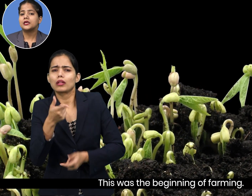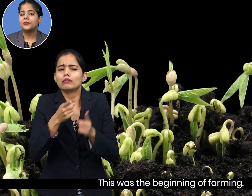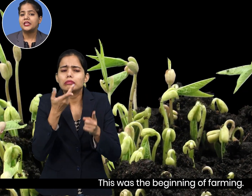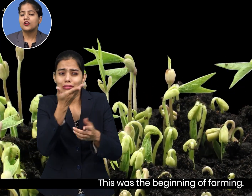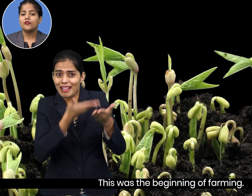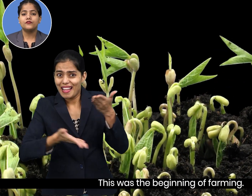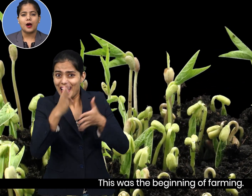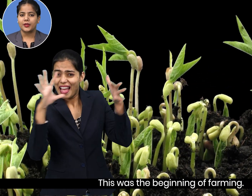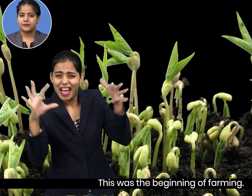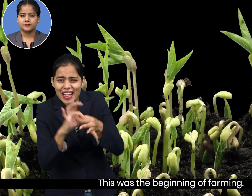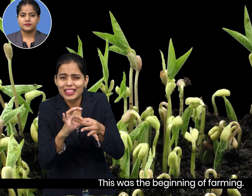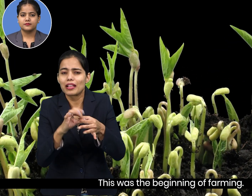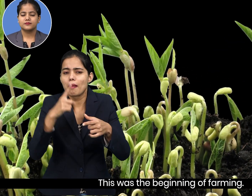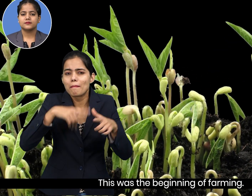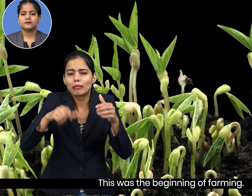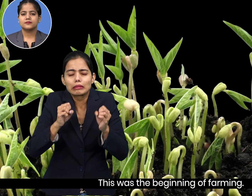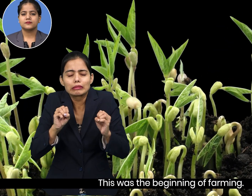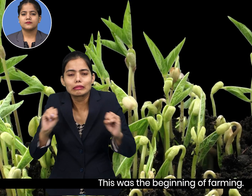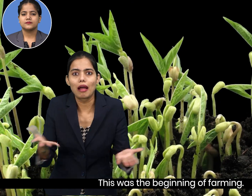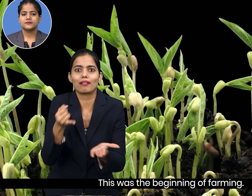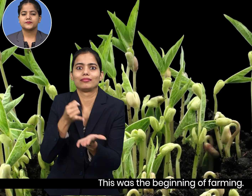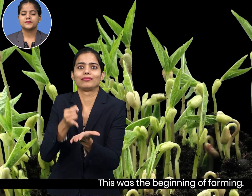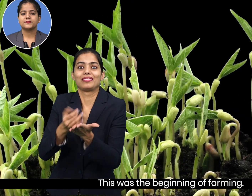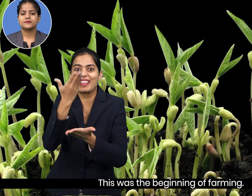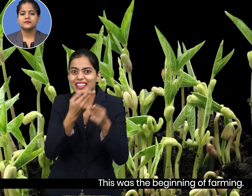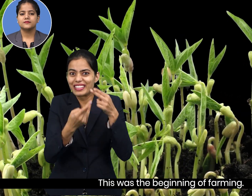This was the beginning of farming.